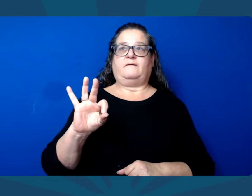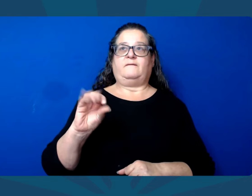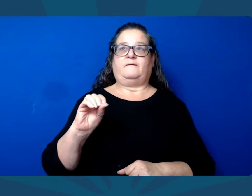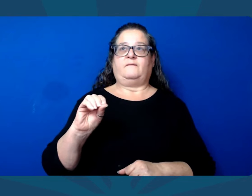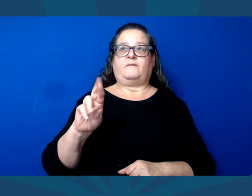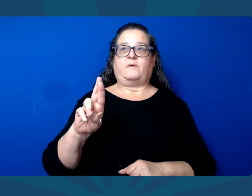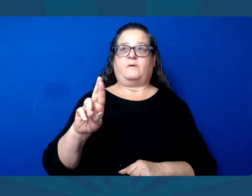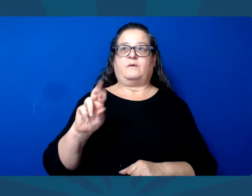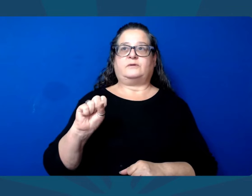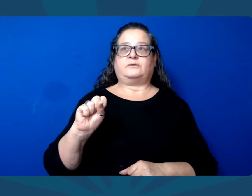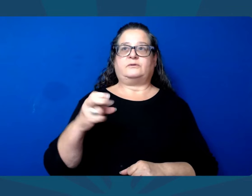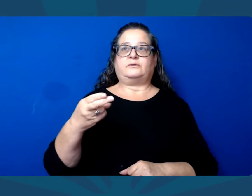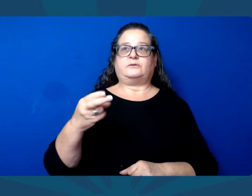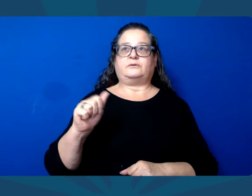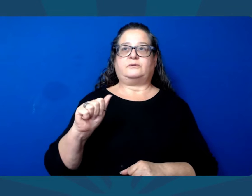www.voteforshamp.com.